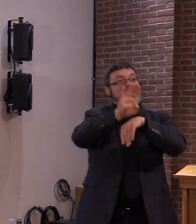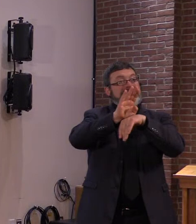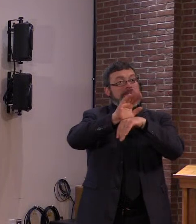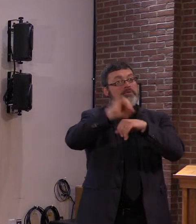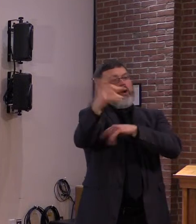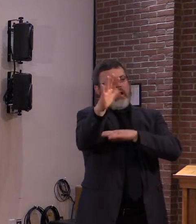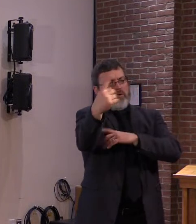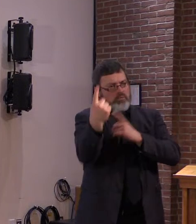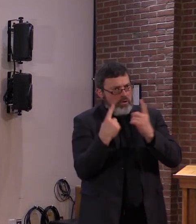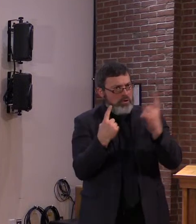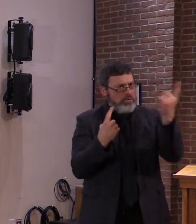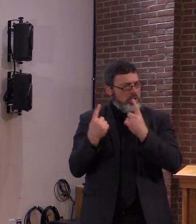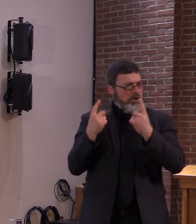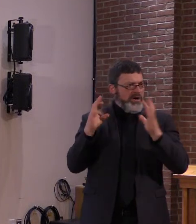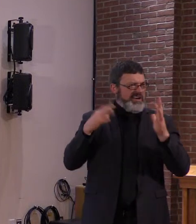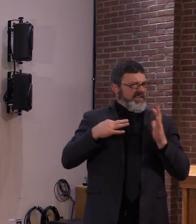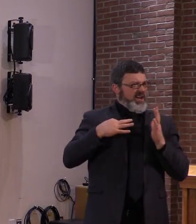others.